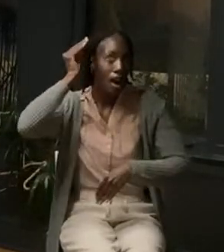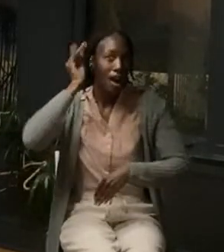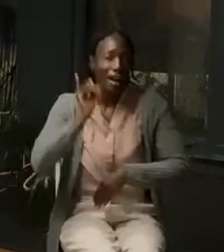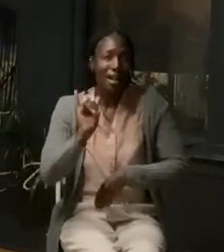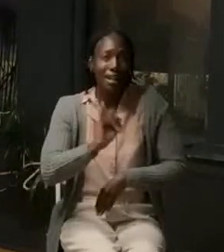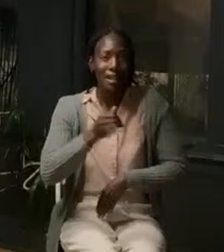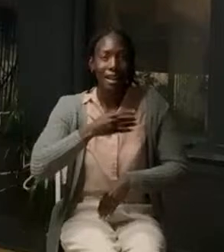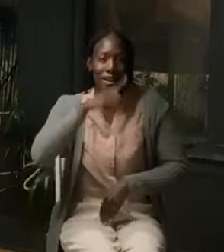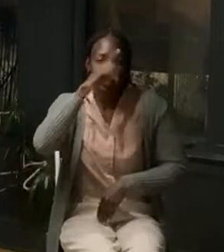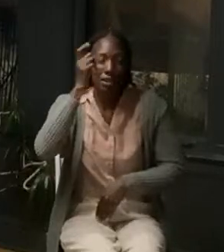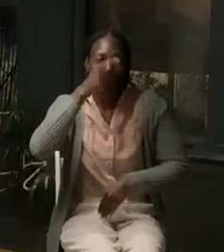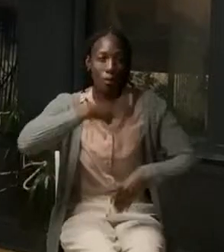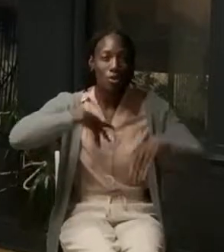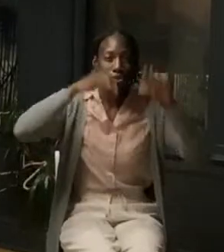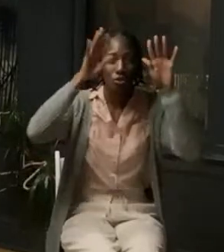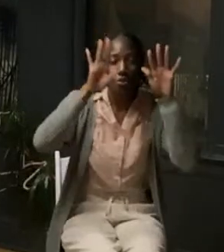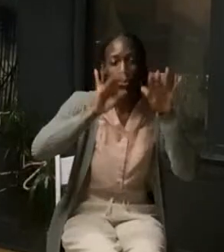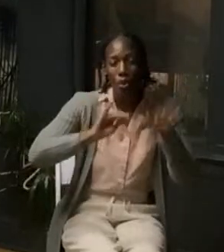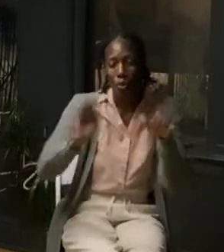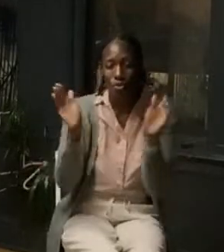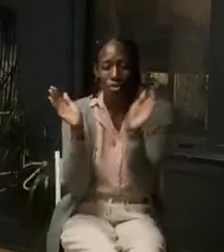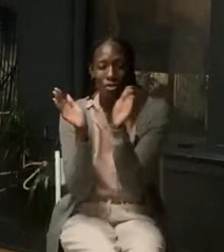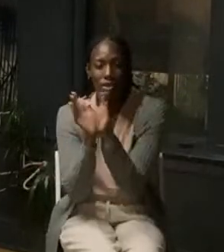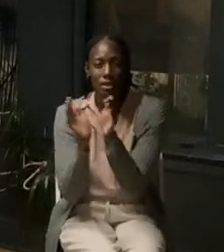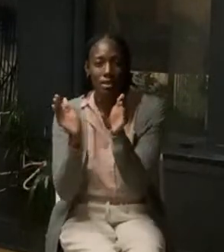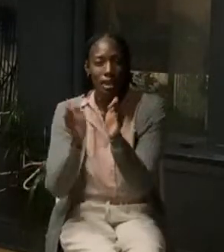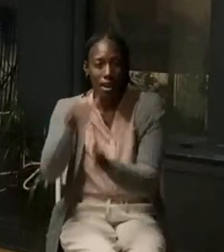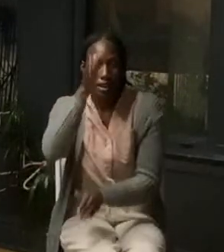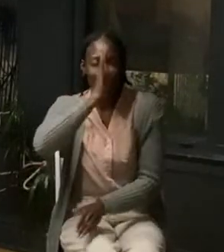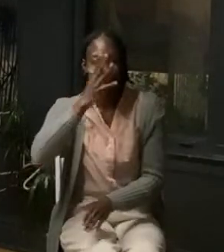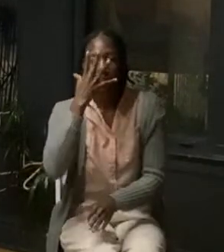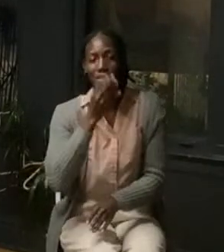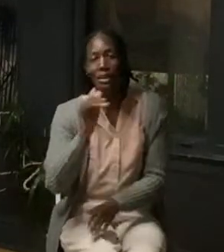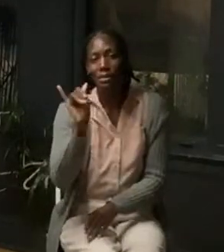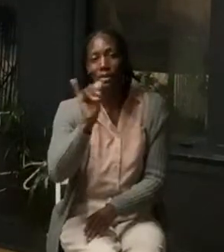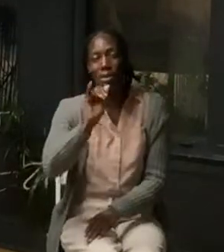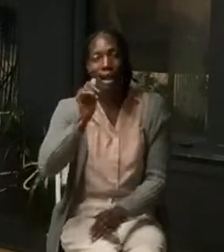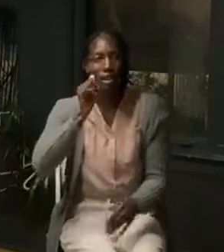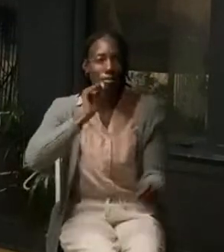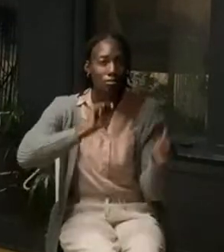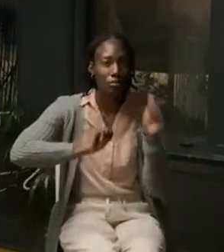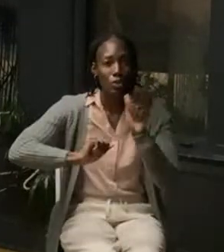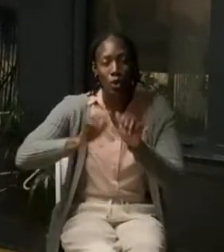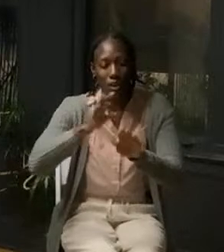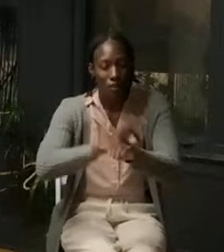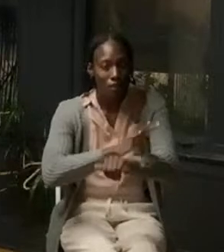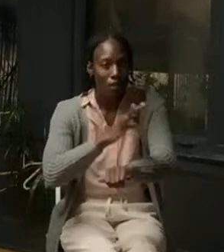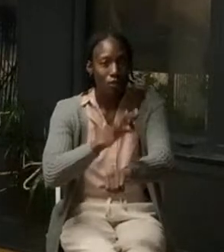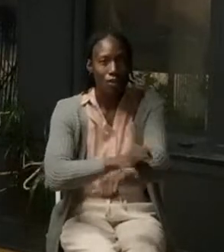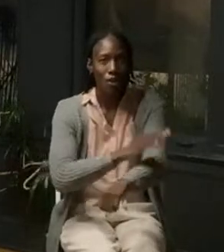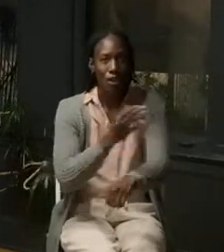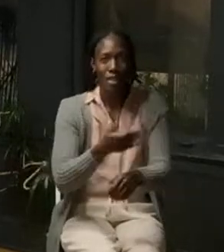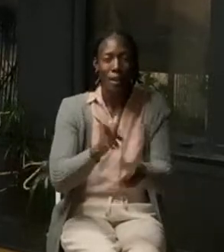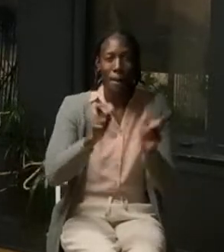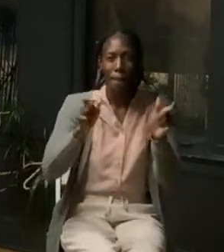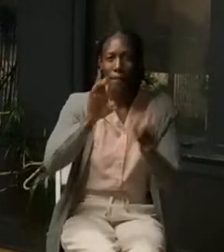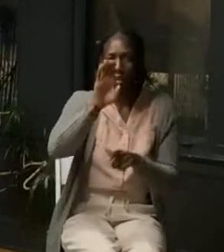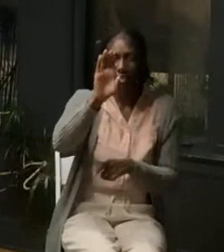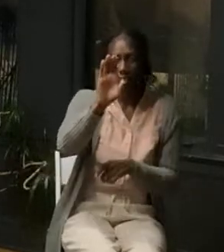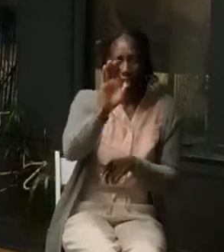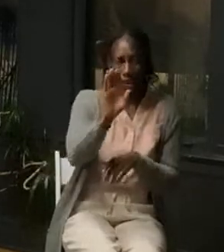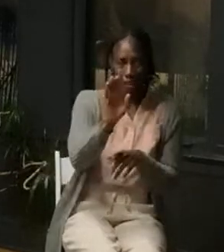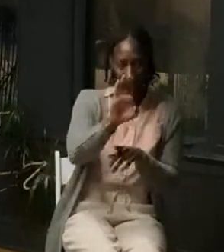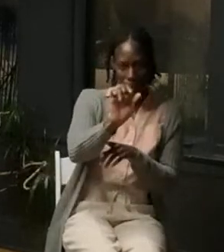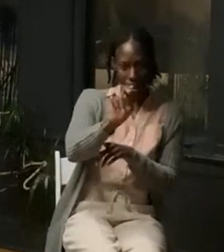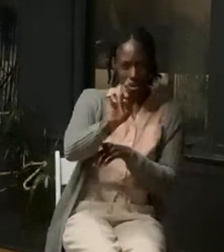snow. Tiny God sleeps like a drugged feather. What is the big sea for if not praying? Tiny